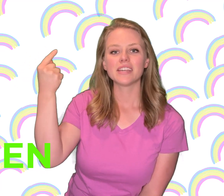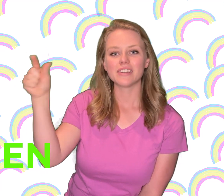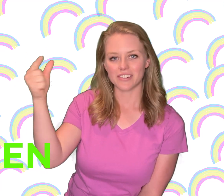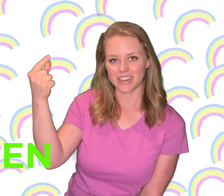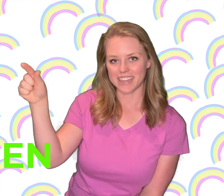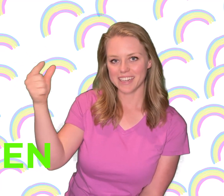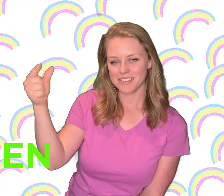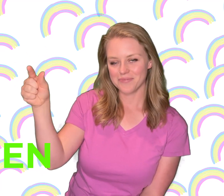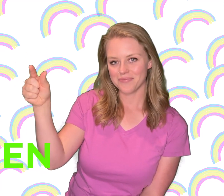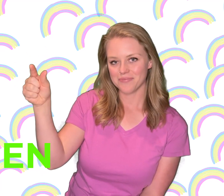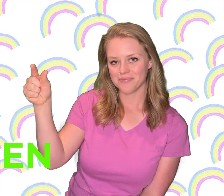green,